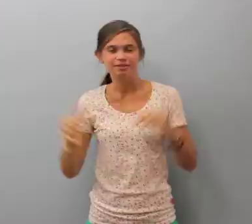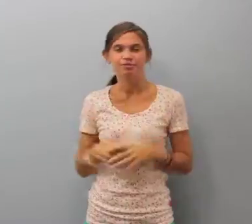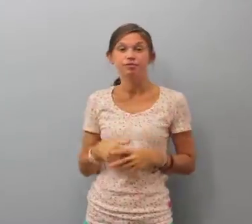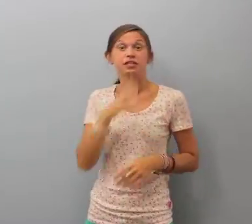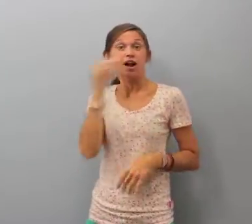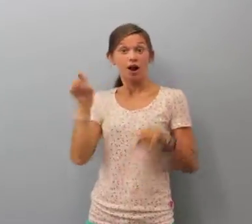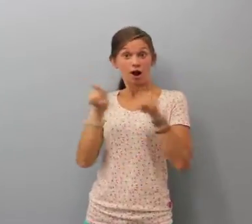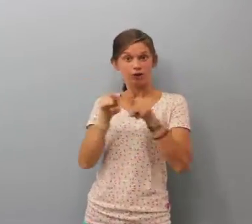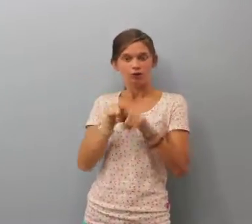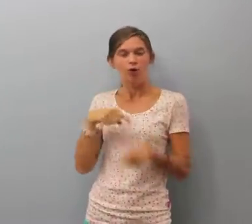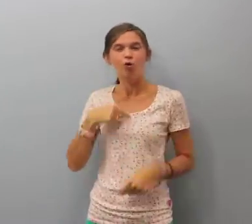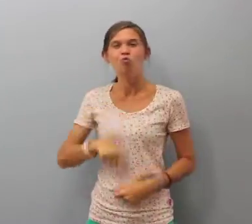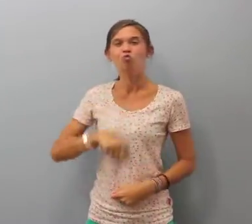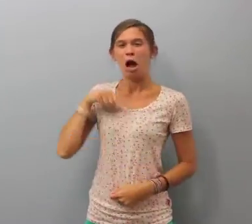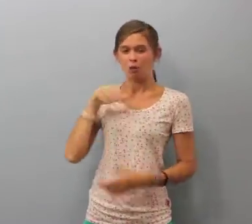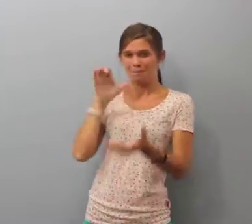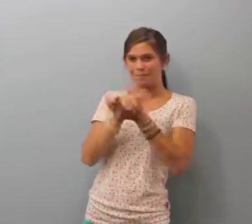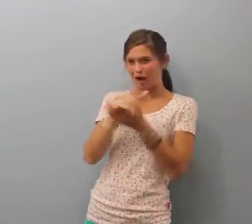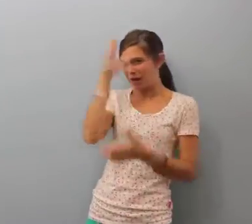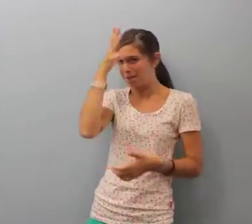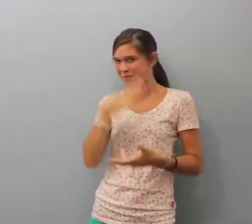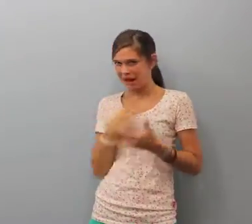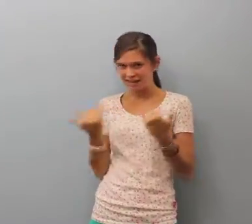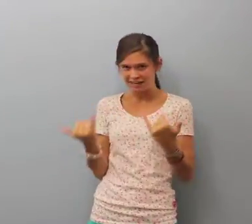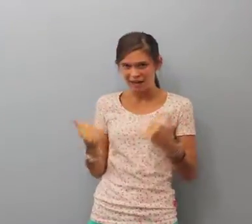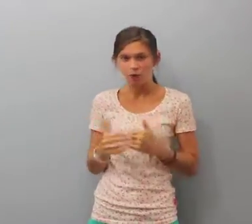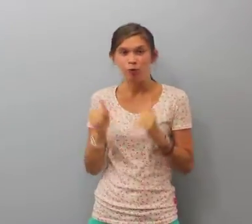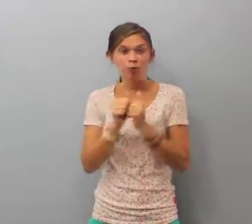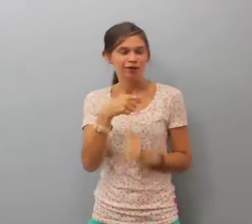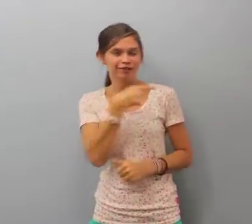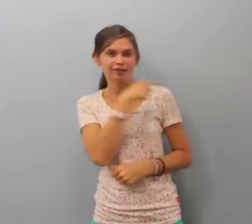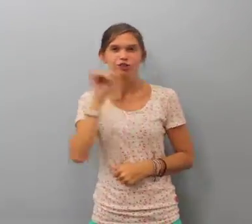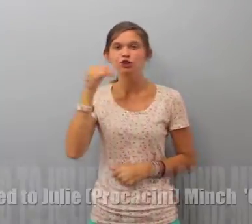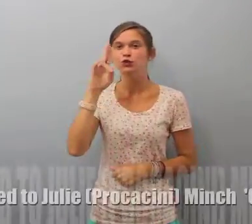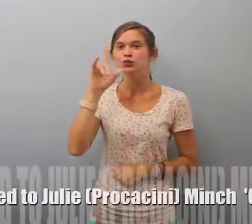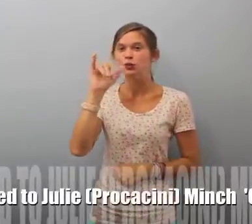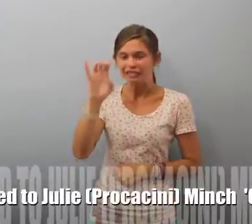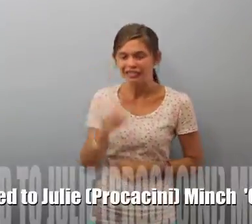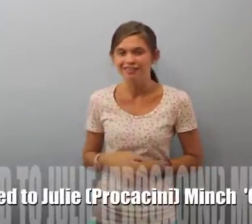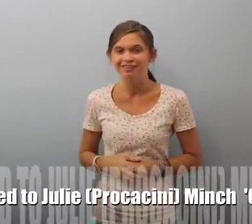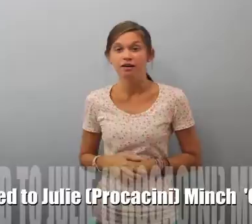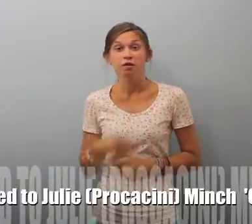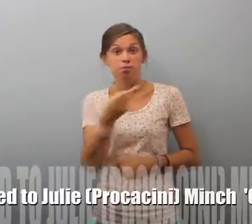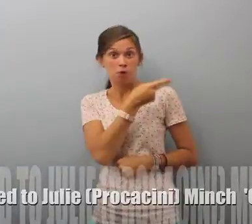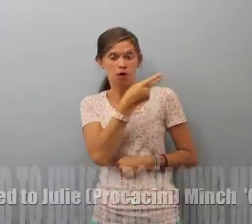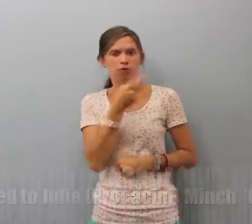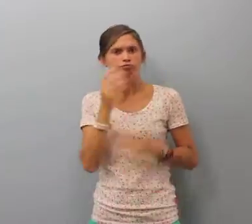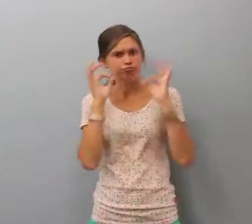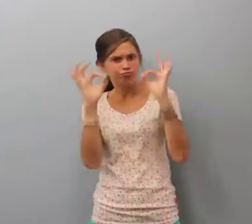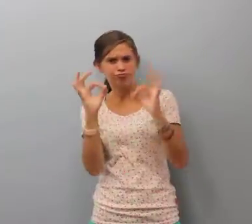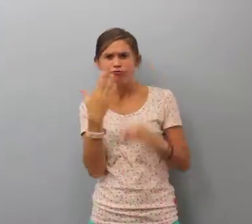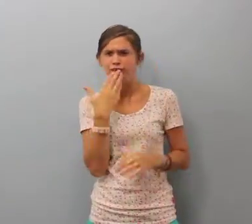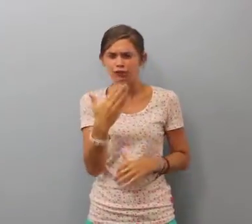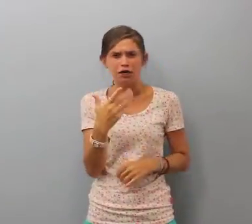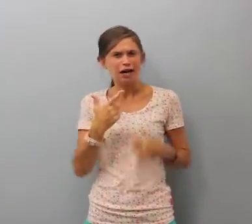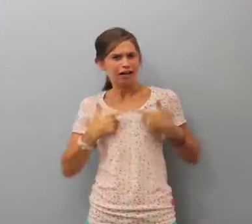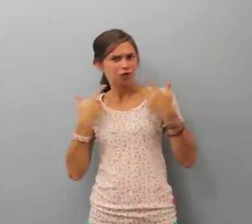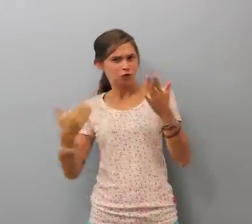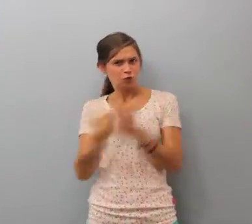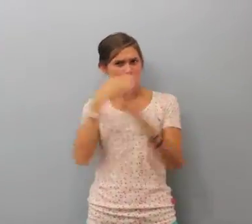Hampshire. And also, he's a proud married man. He married Julie just recently.